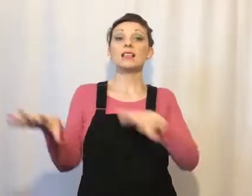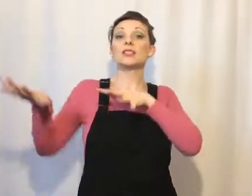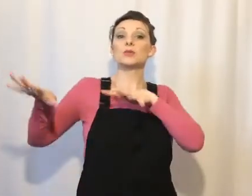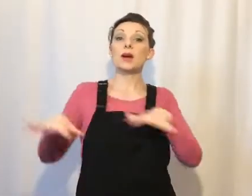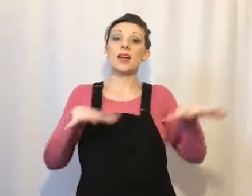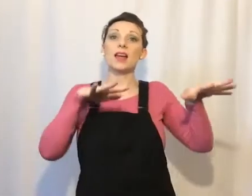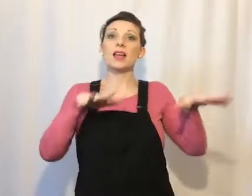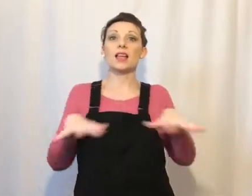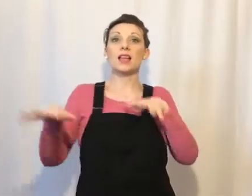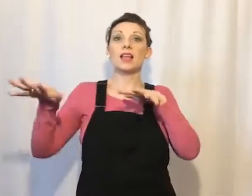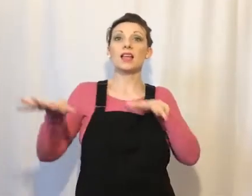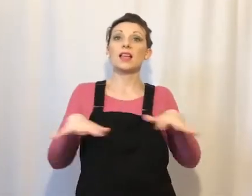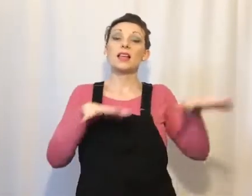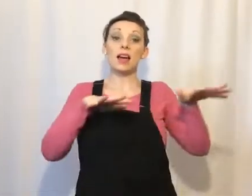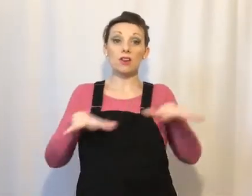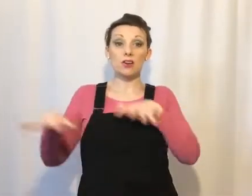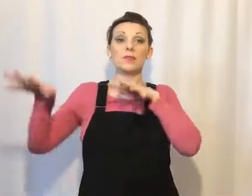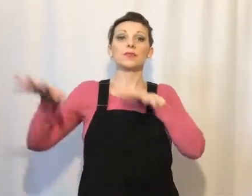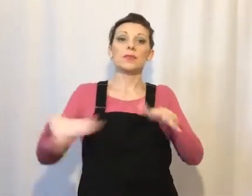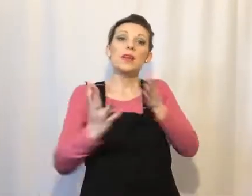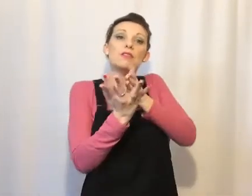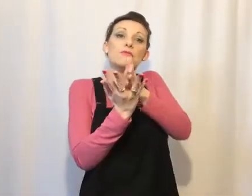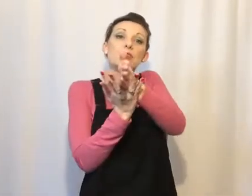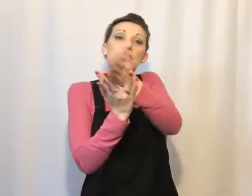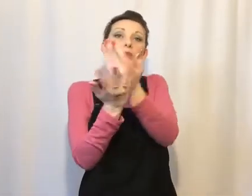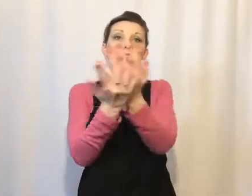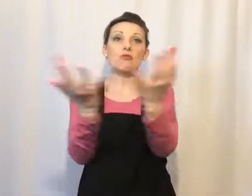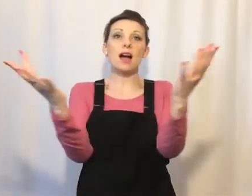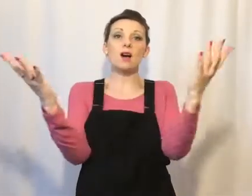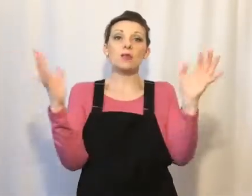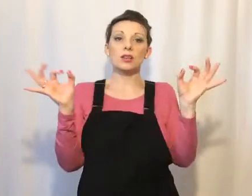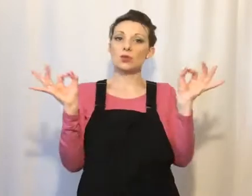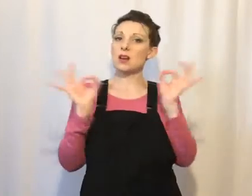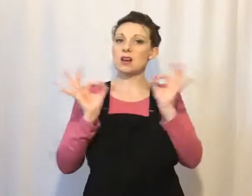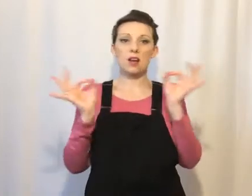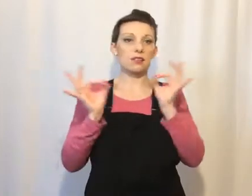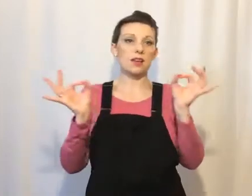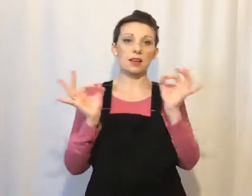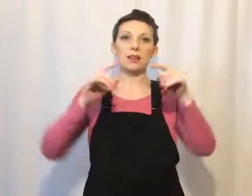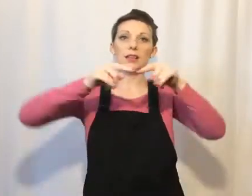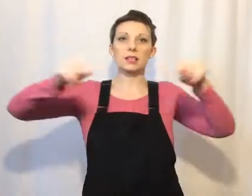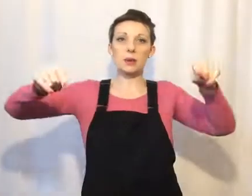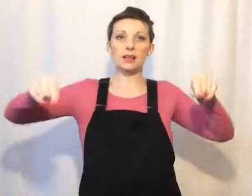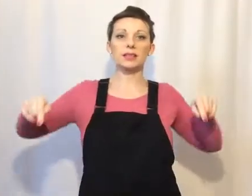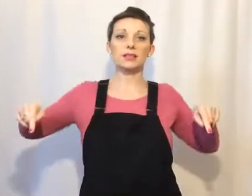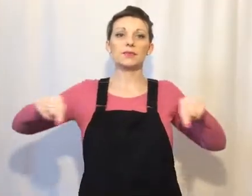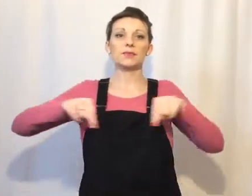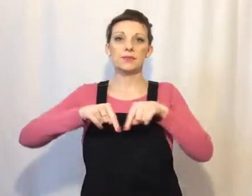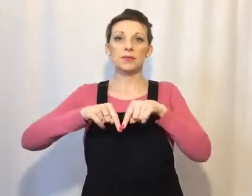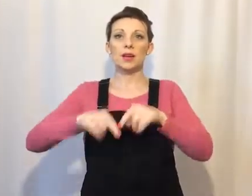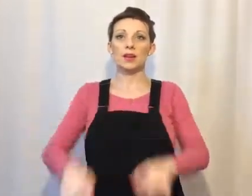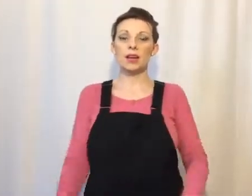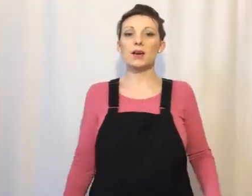Let's sway. Carry on. Through the crowd to nothing space. Okay, yeah, stop